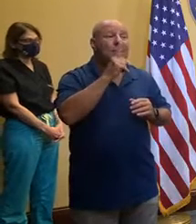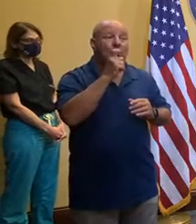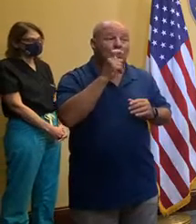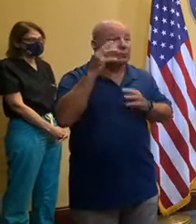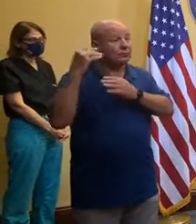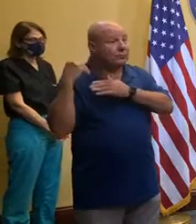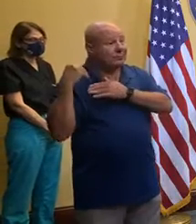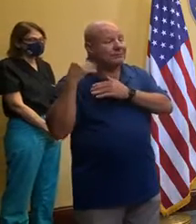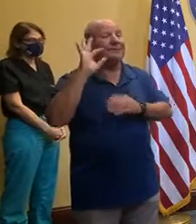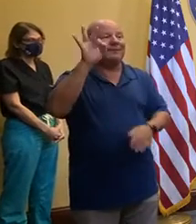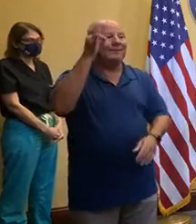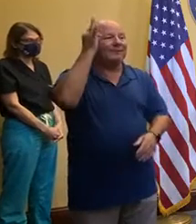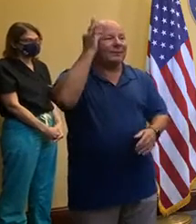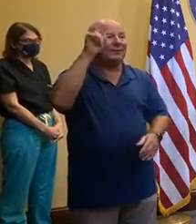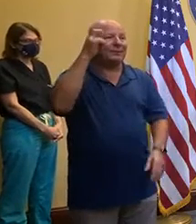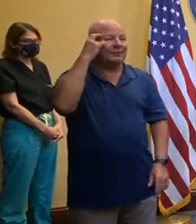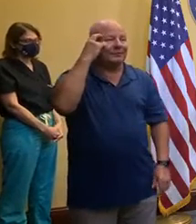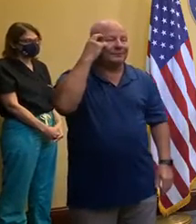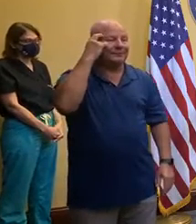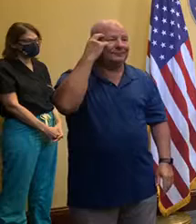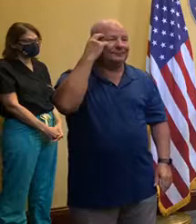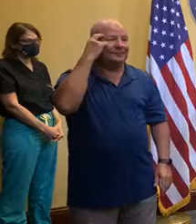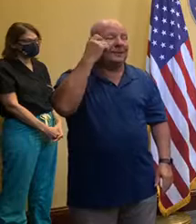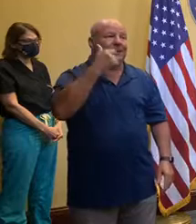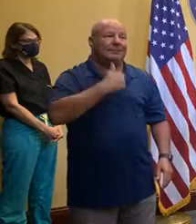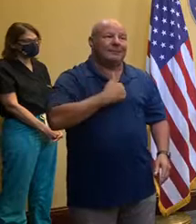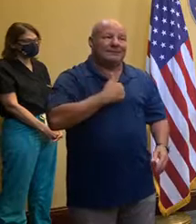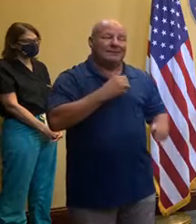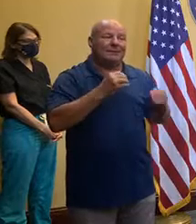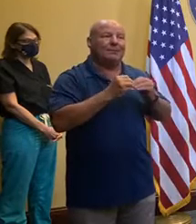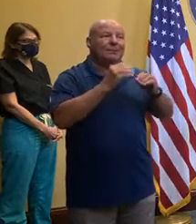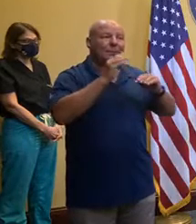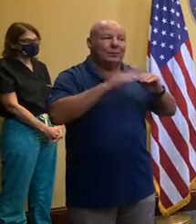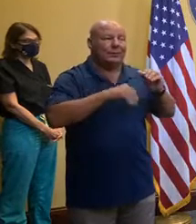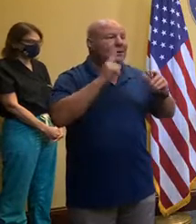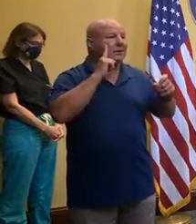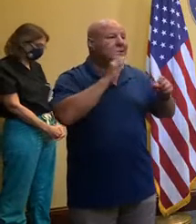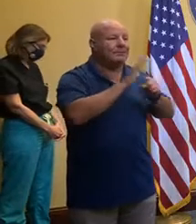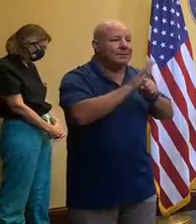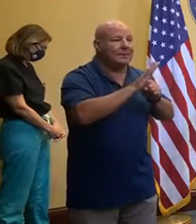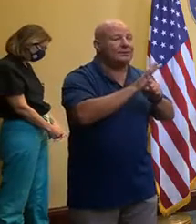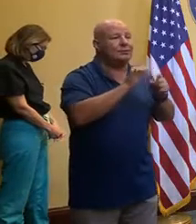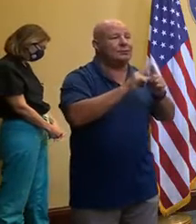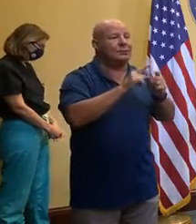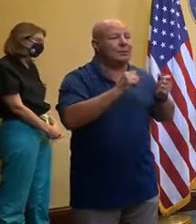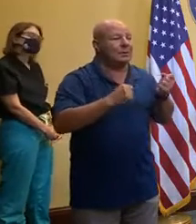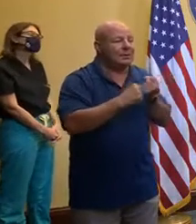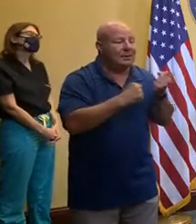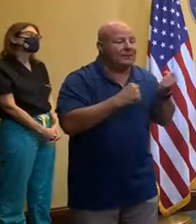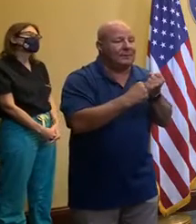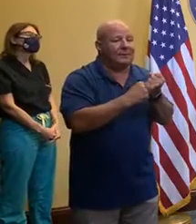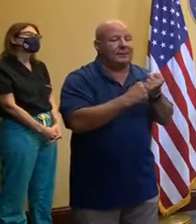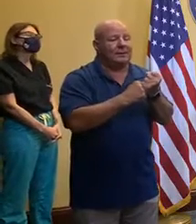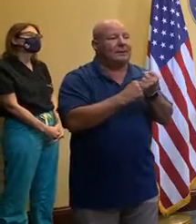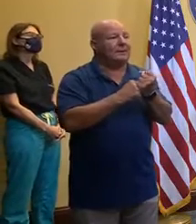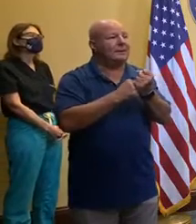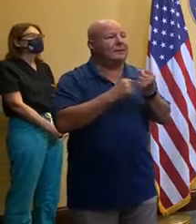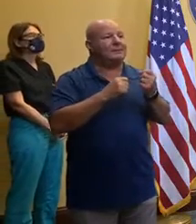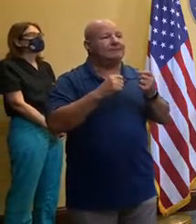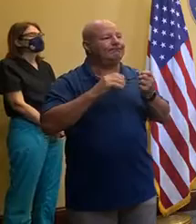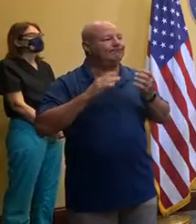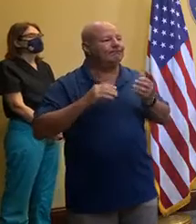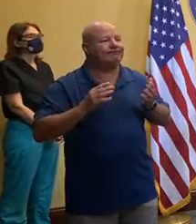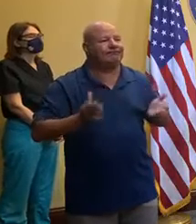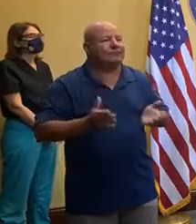government. And I am more than committed to advocating for fighting for, and doing